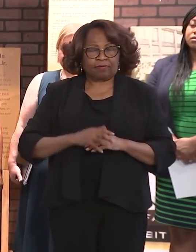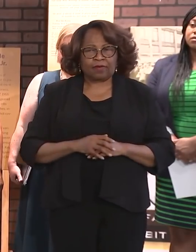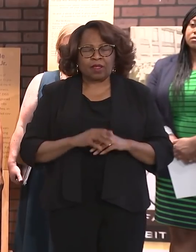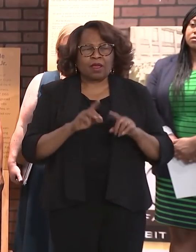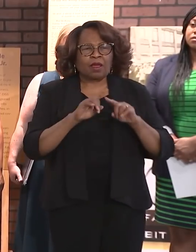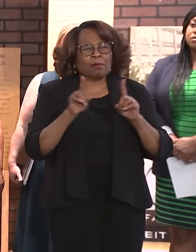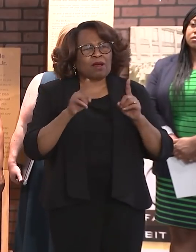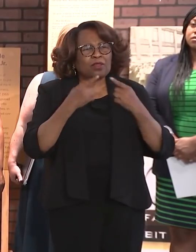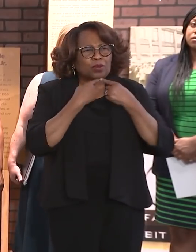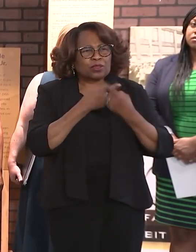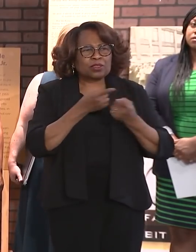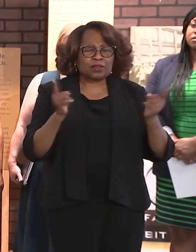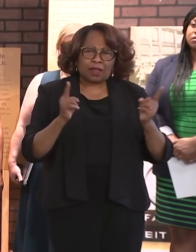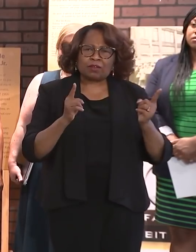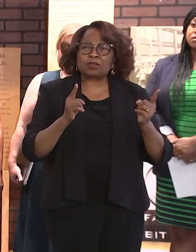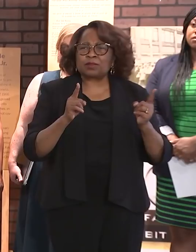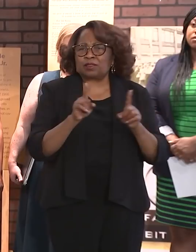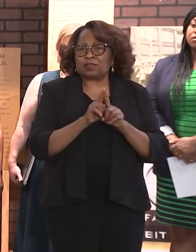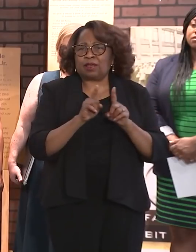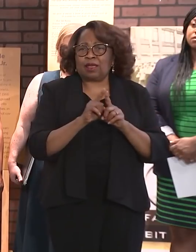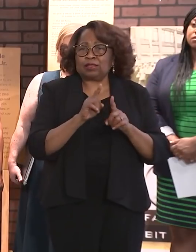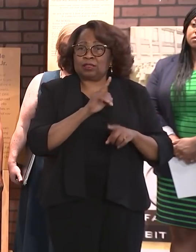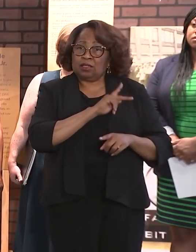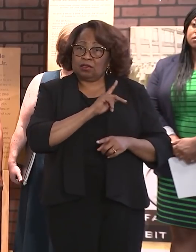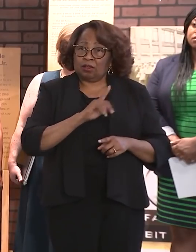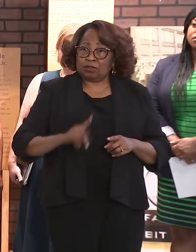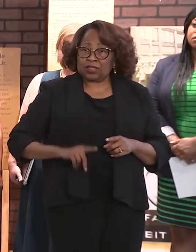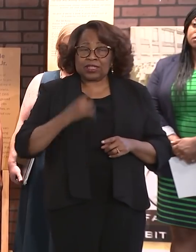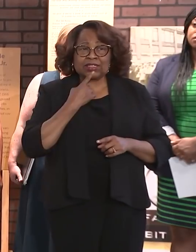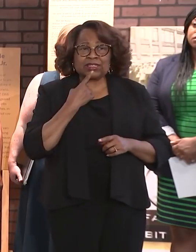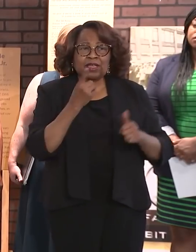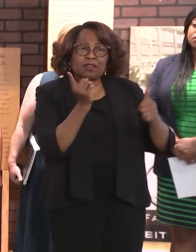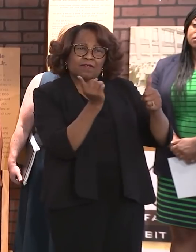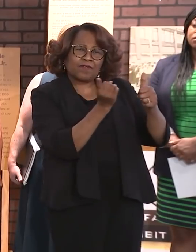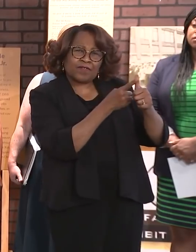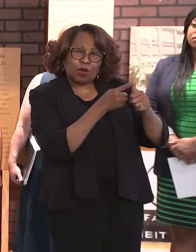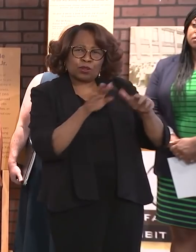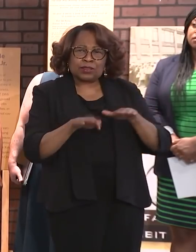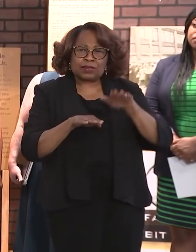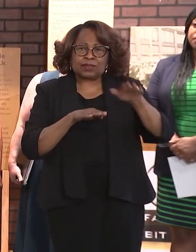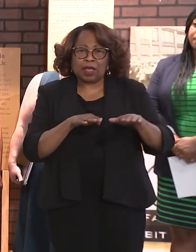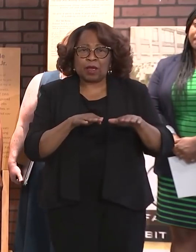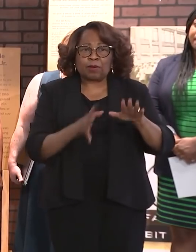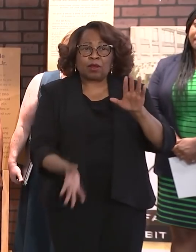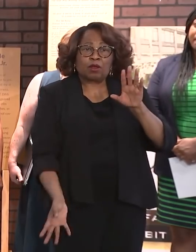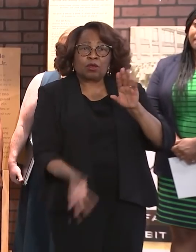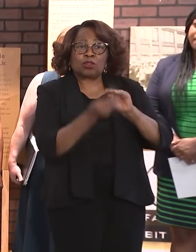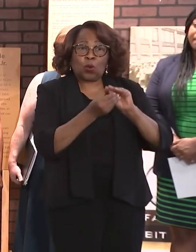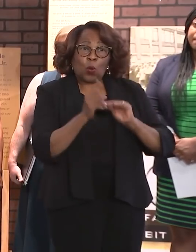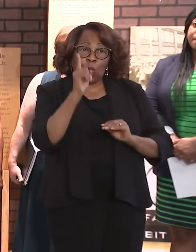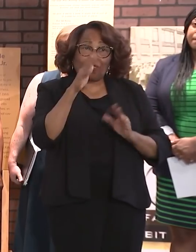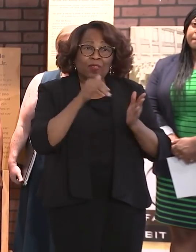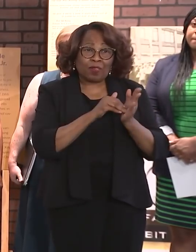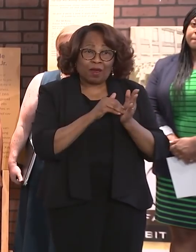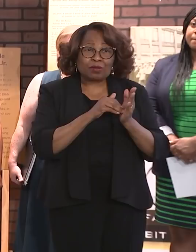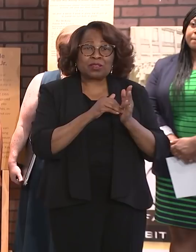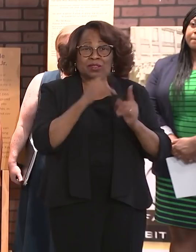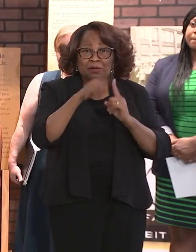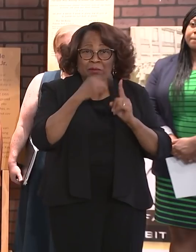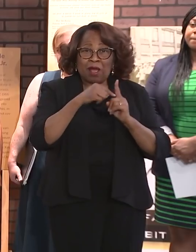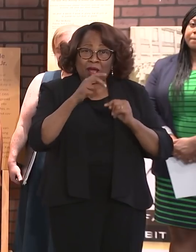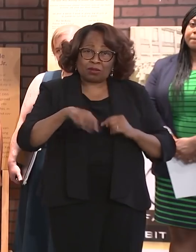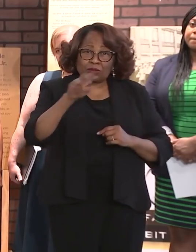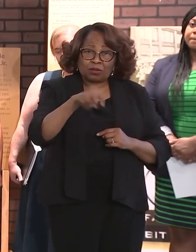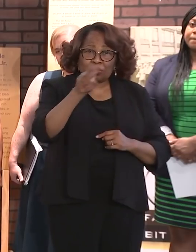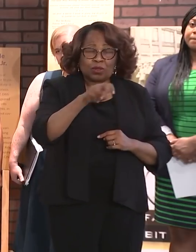these announcements were, as Dr. King eloquently put it, the first steps in a 1,000-mile journey. And we're